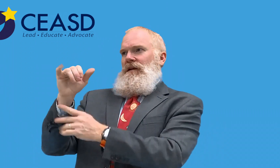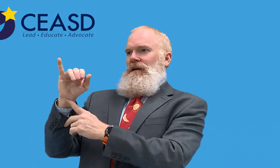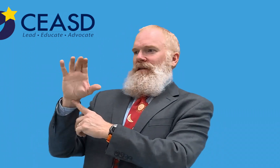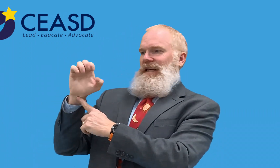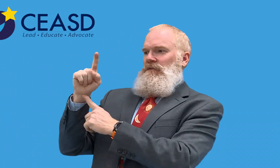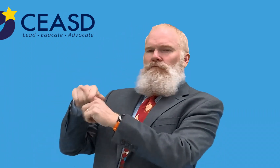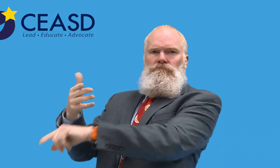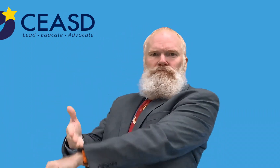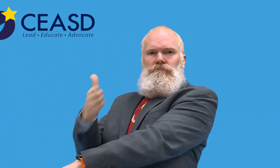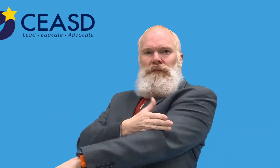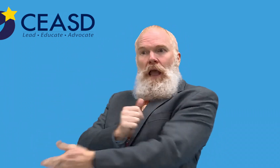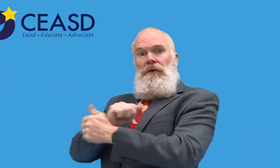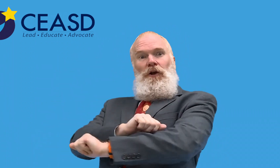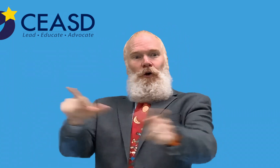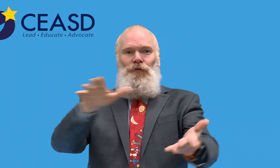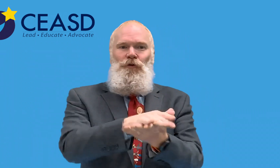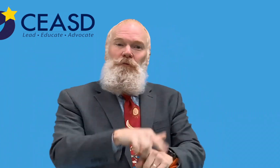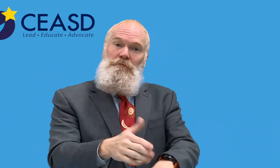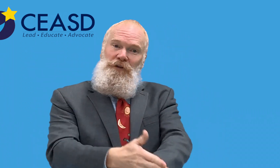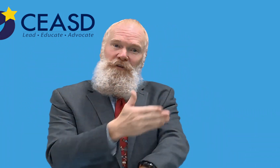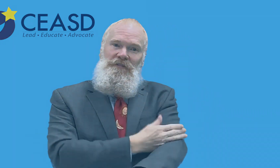strategic plan will be finalized and put into effect for the coming year.